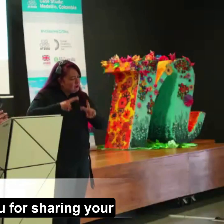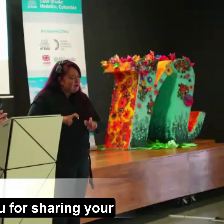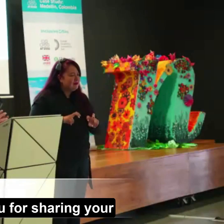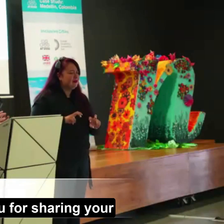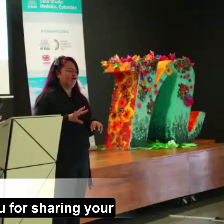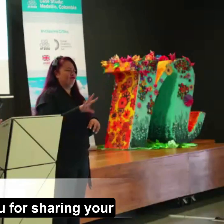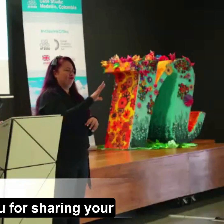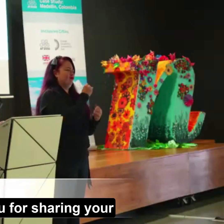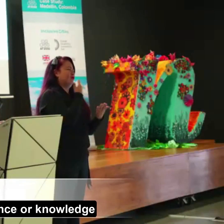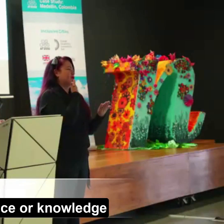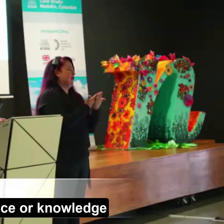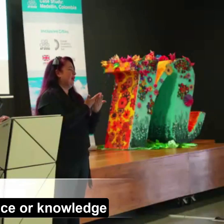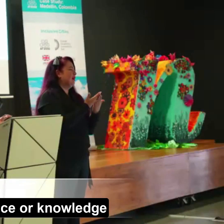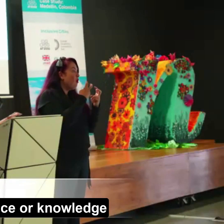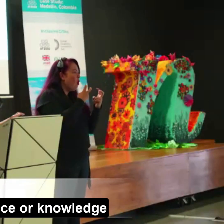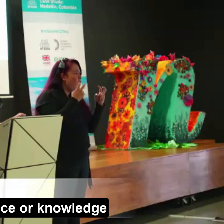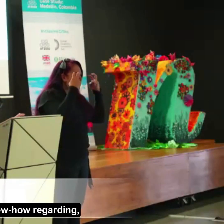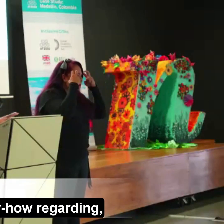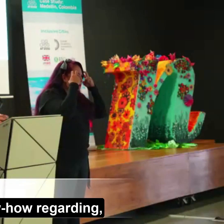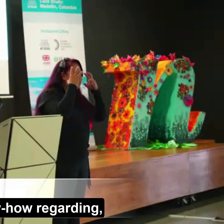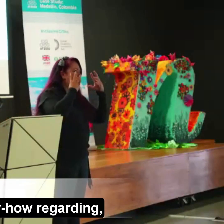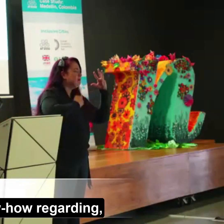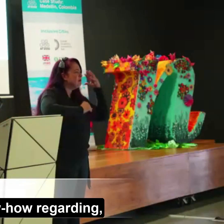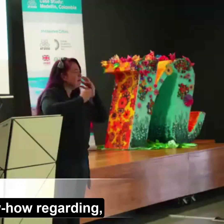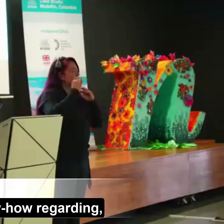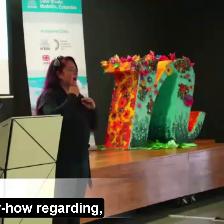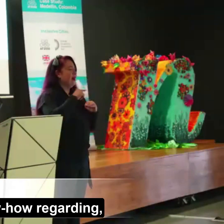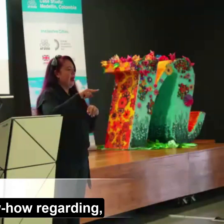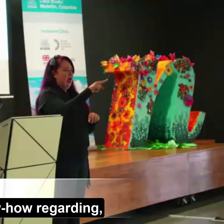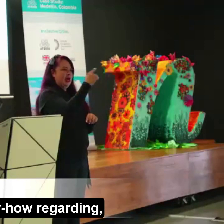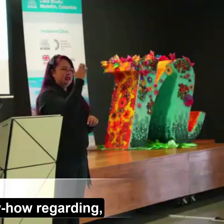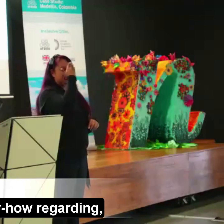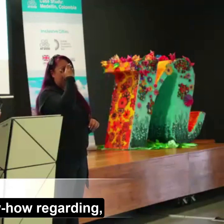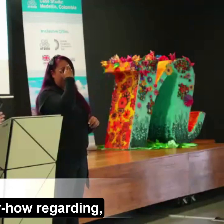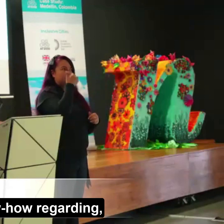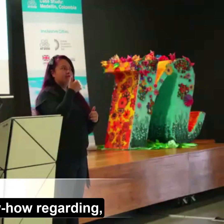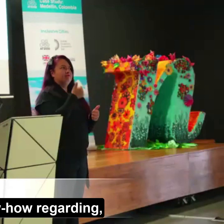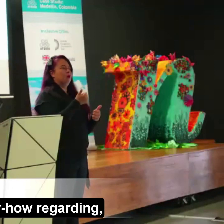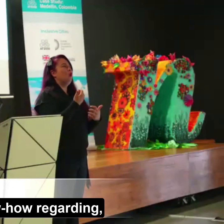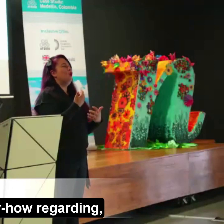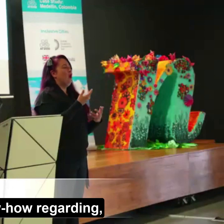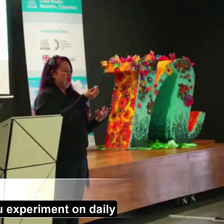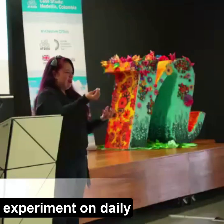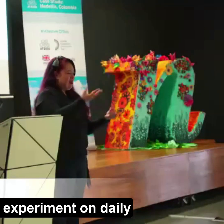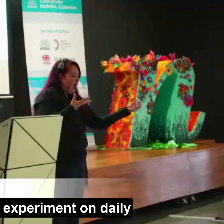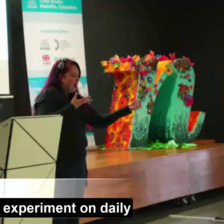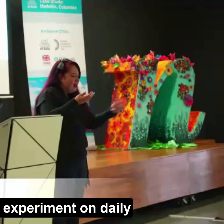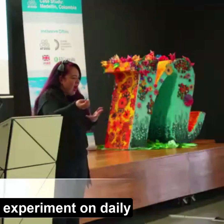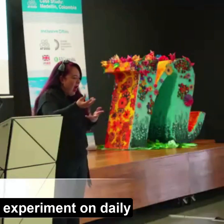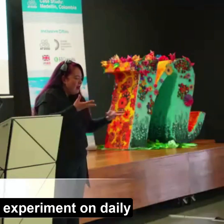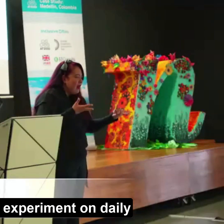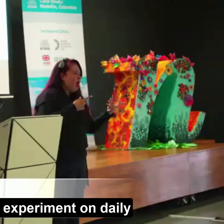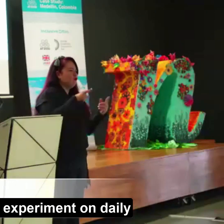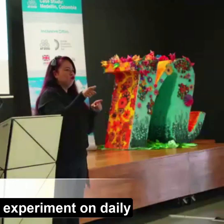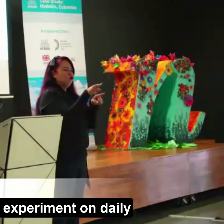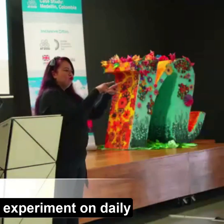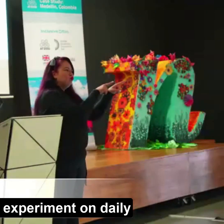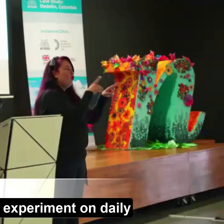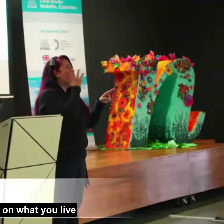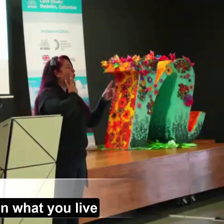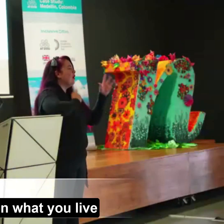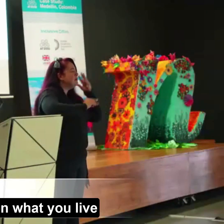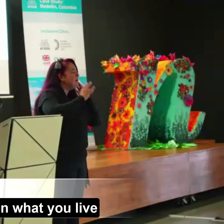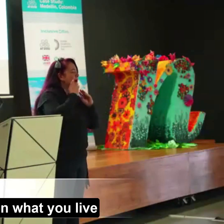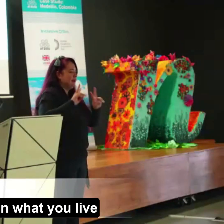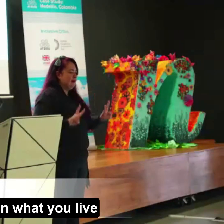you for sharing your experience, your knowledge, your know-how regarding what you experiment on a